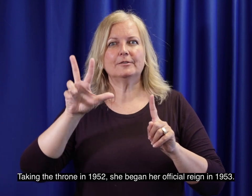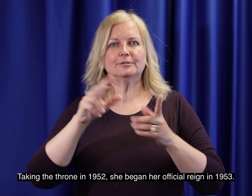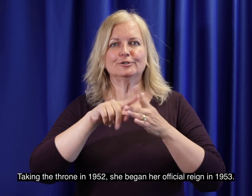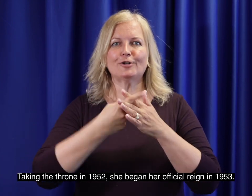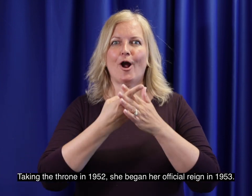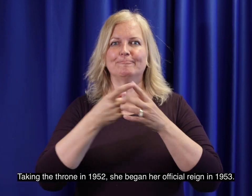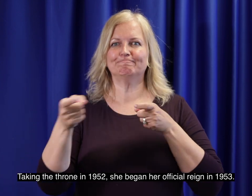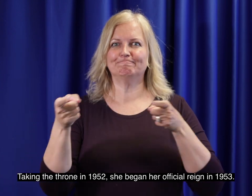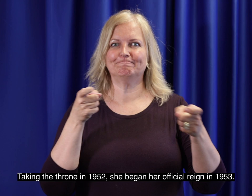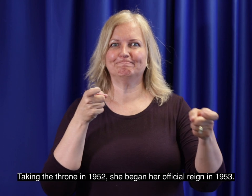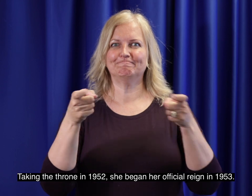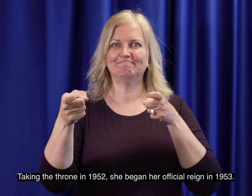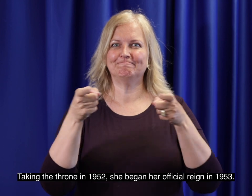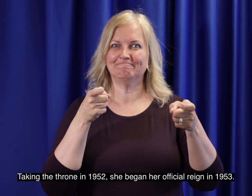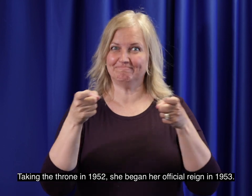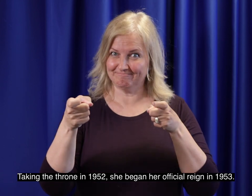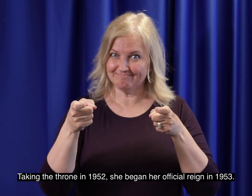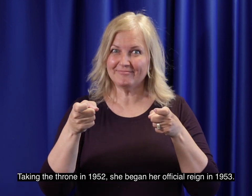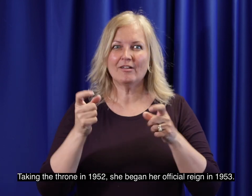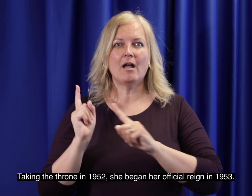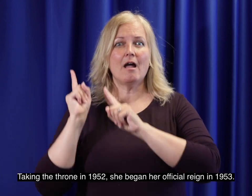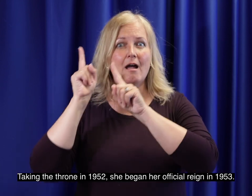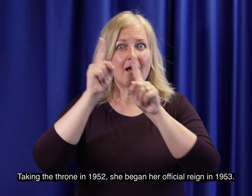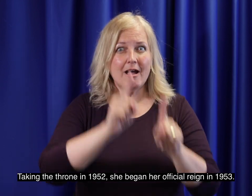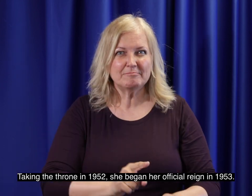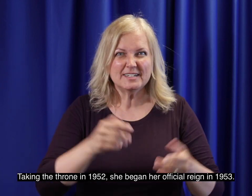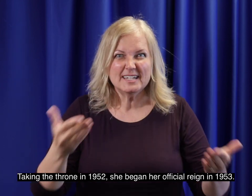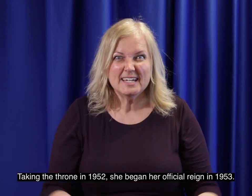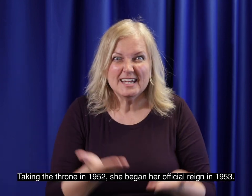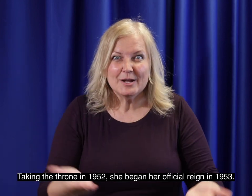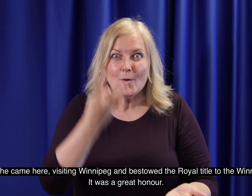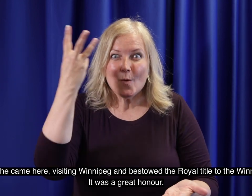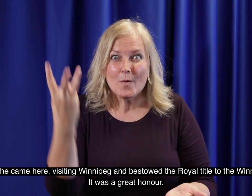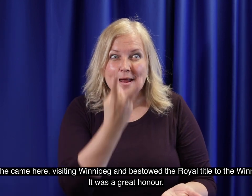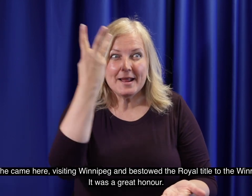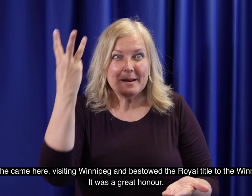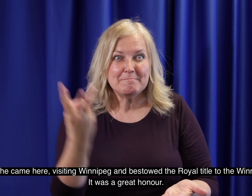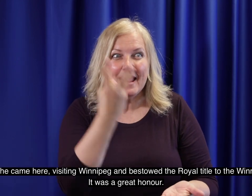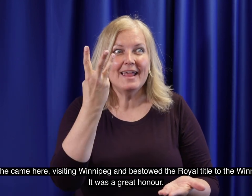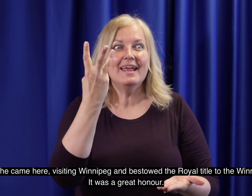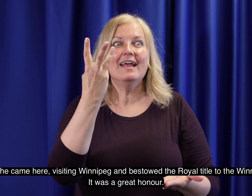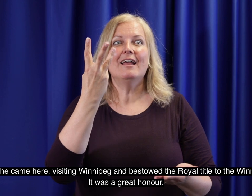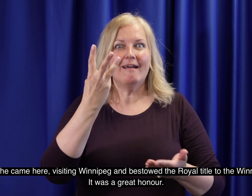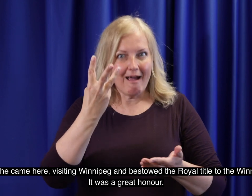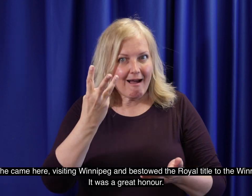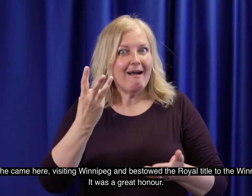Taking the throne in 1952, she began her official reign in 1953. That year, she came